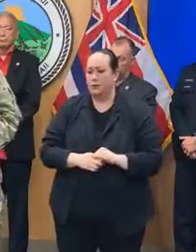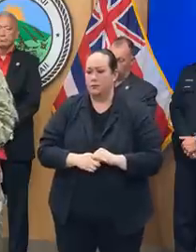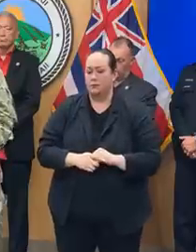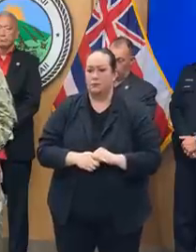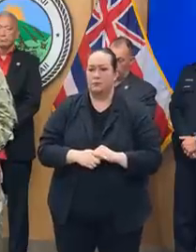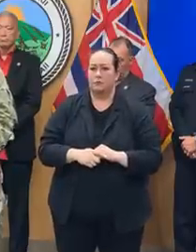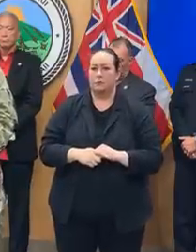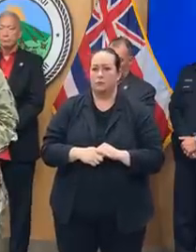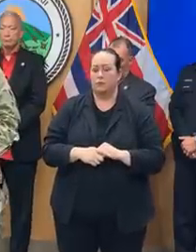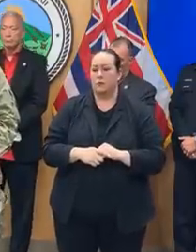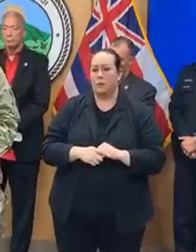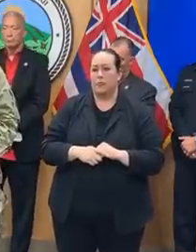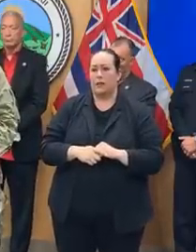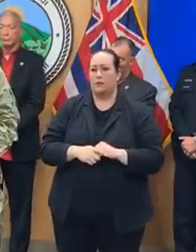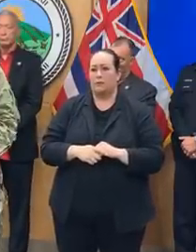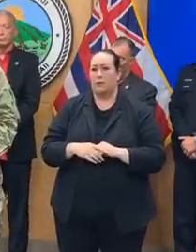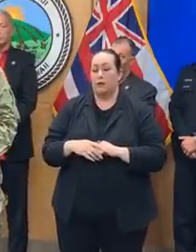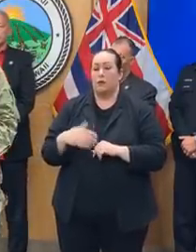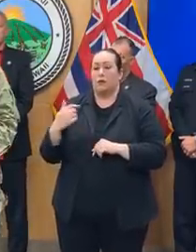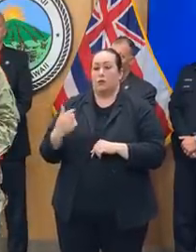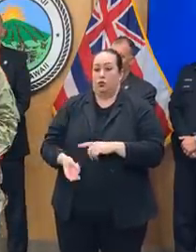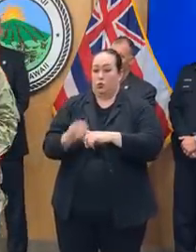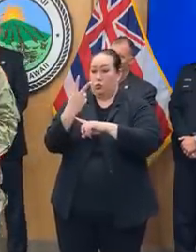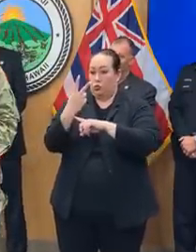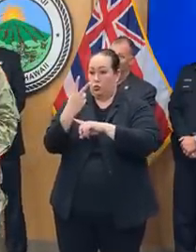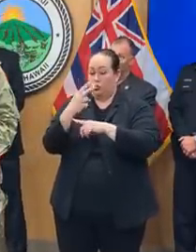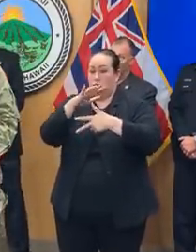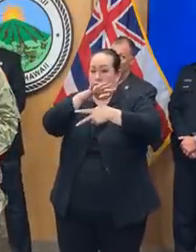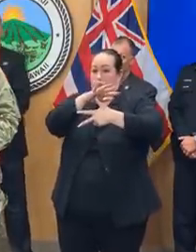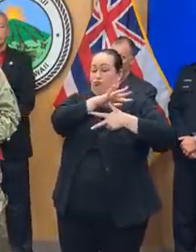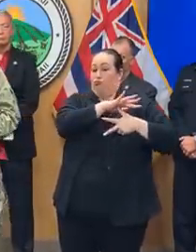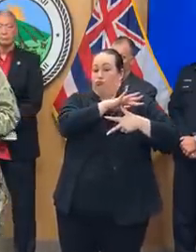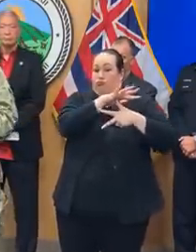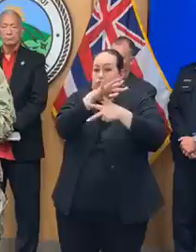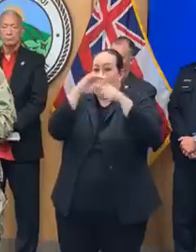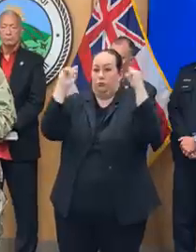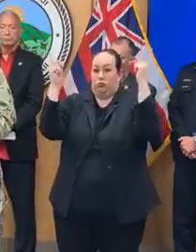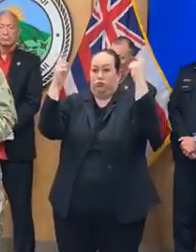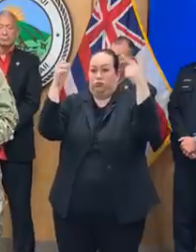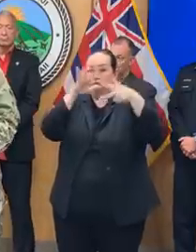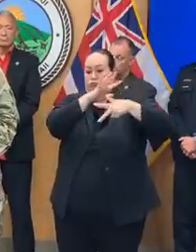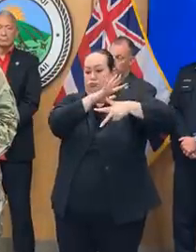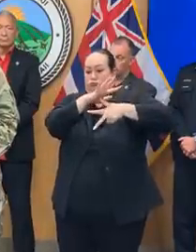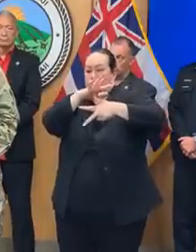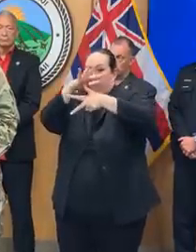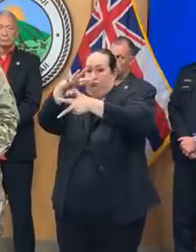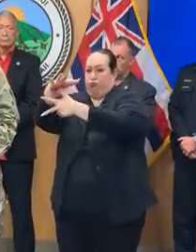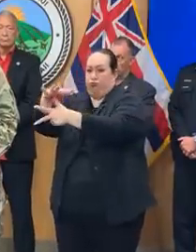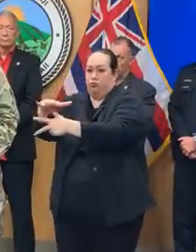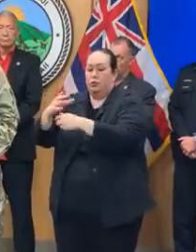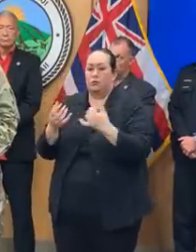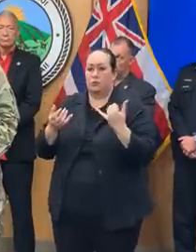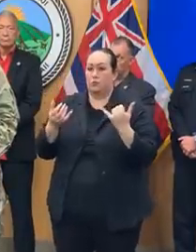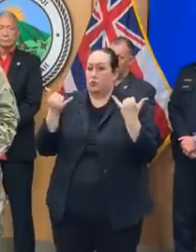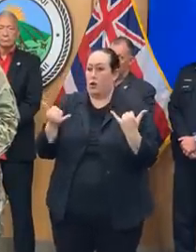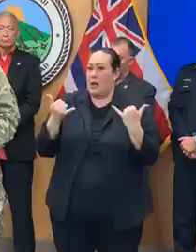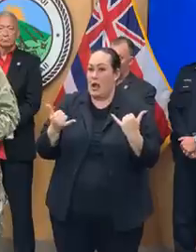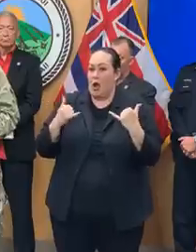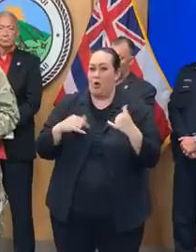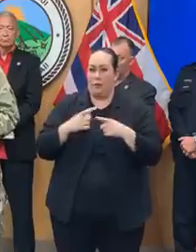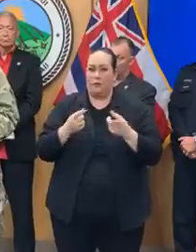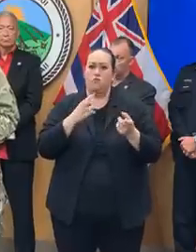stated, we brought over 2 CH-40 Chinook aircraft. They're really big, and they're actively fighting fire,